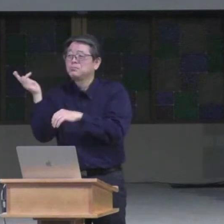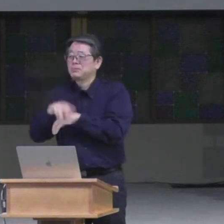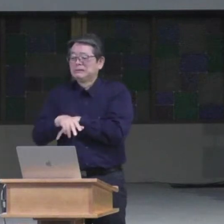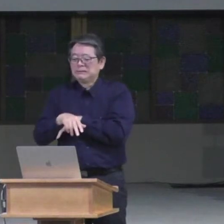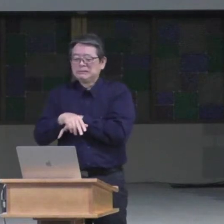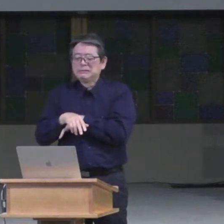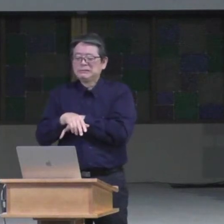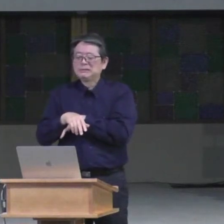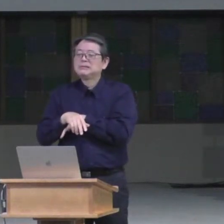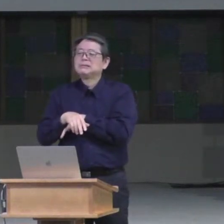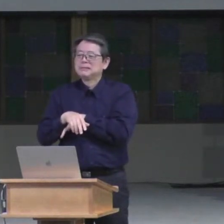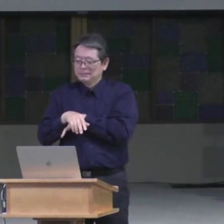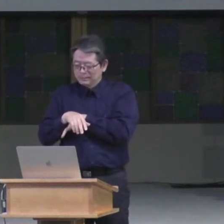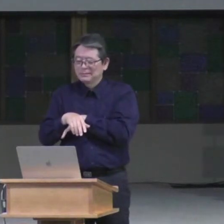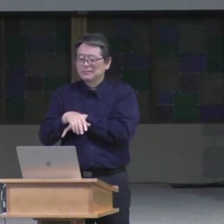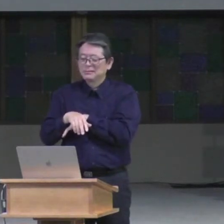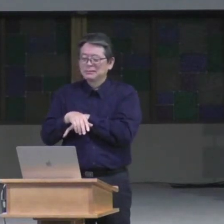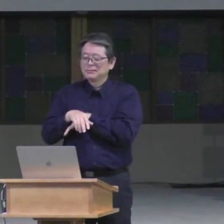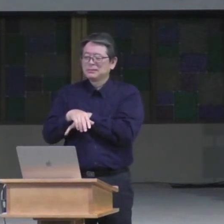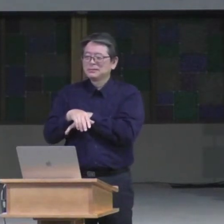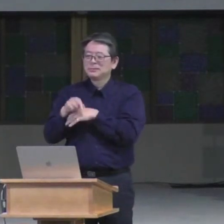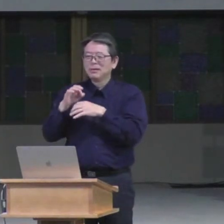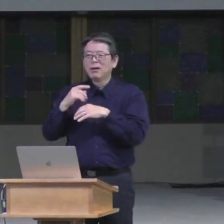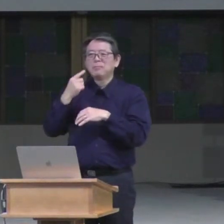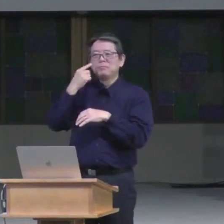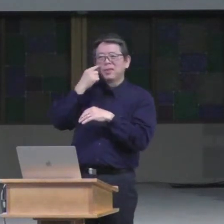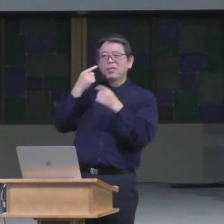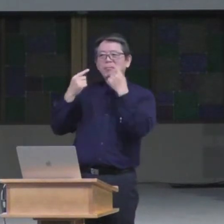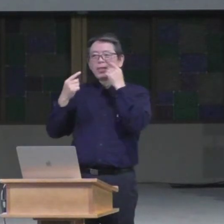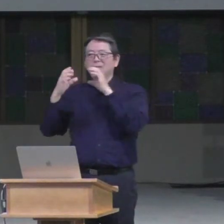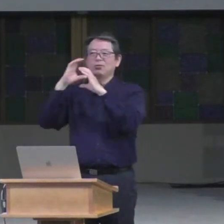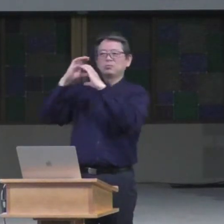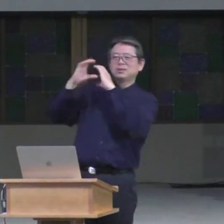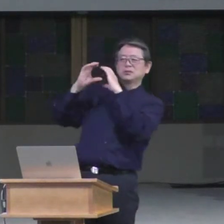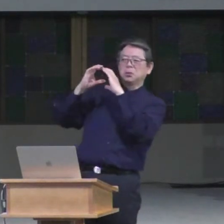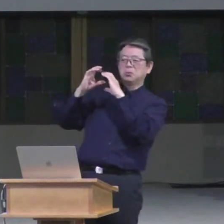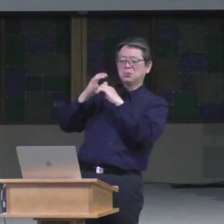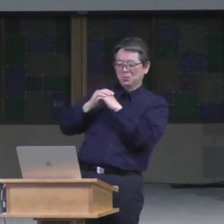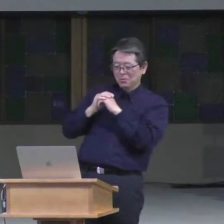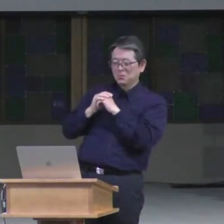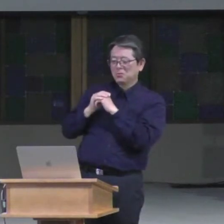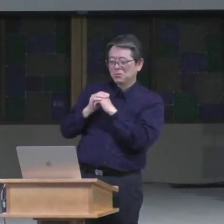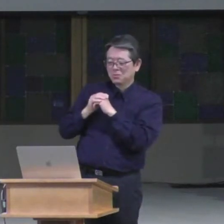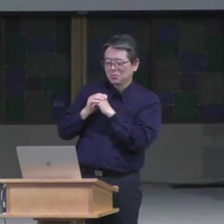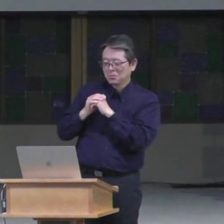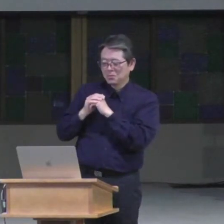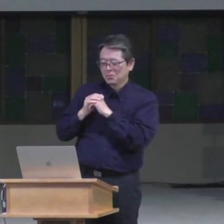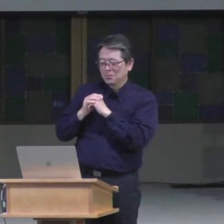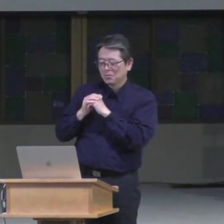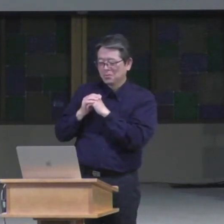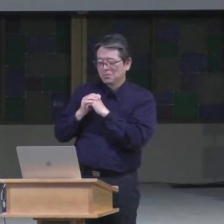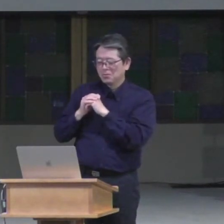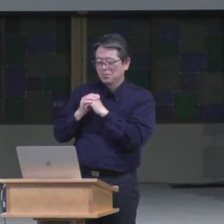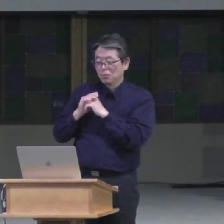Watching for an hour, you might get maybe 30%, 40% because it'd just be too tiring for your eyes. Because, we use our eyes to